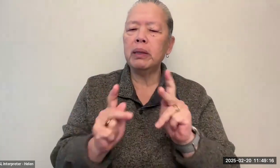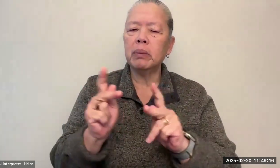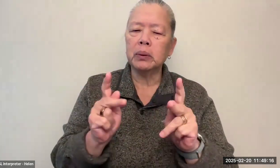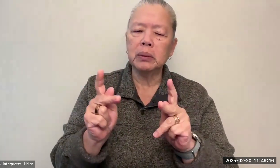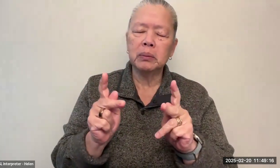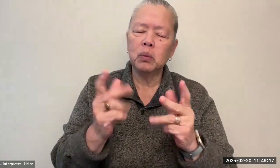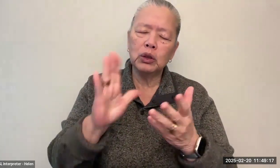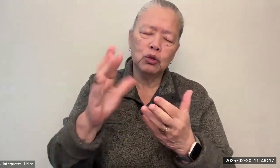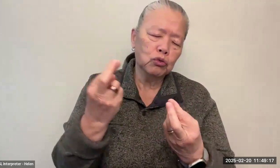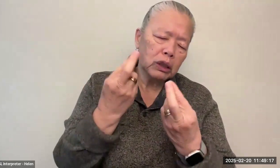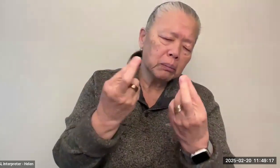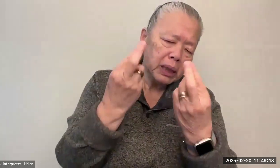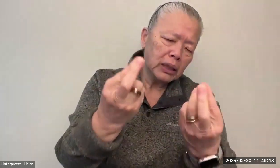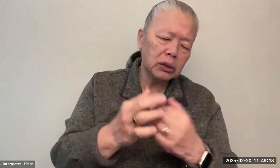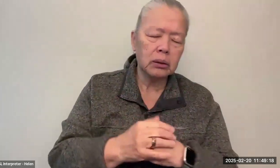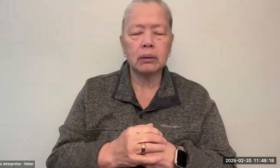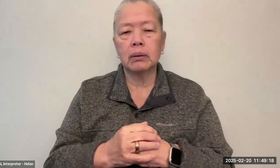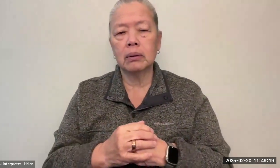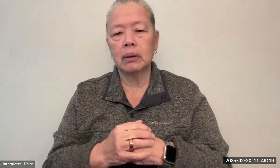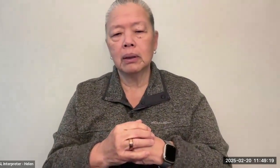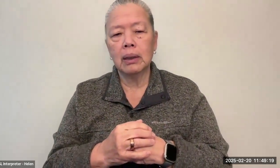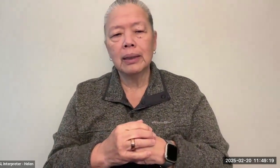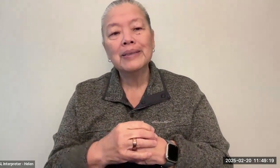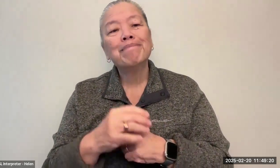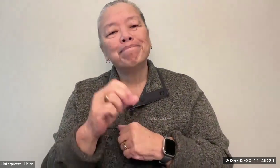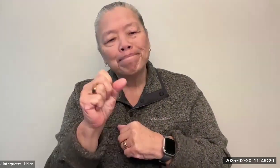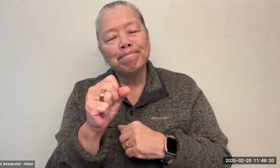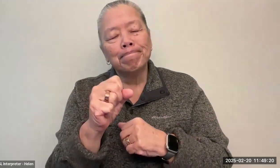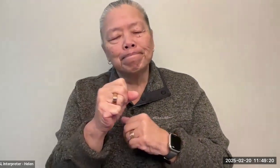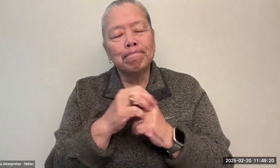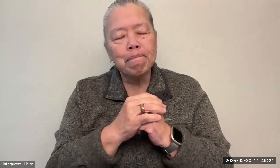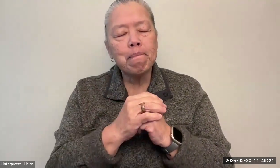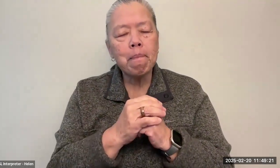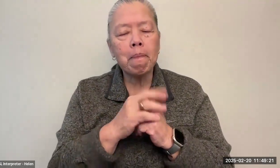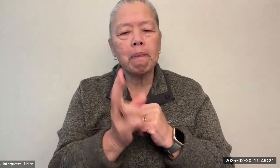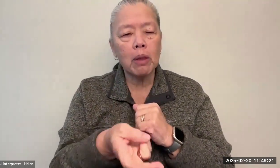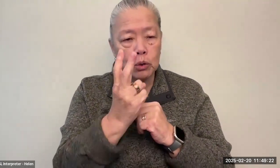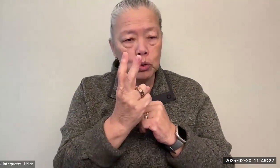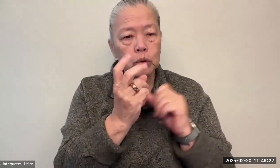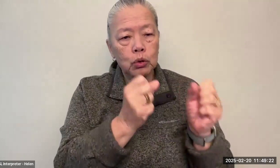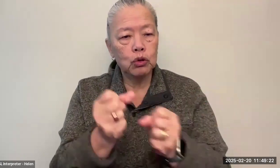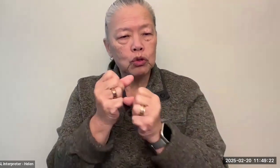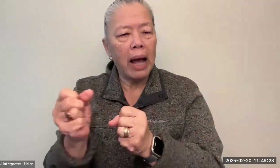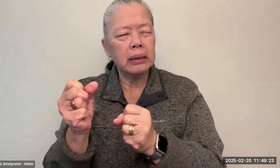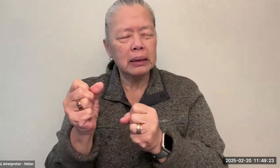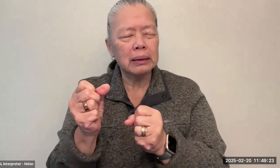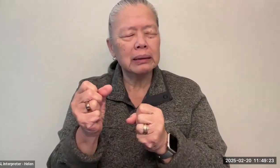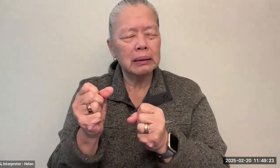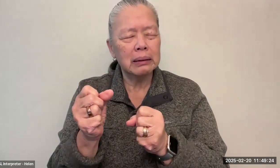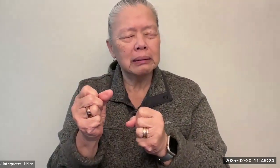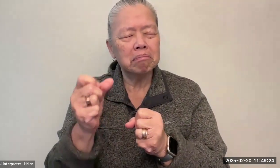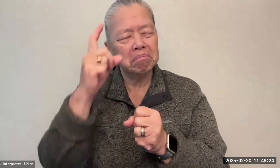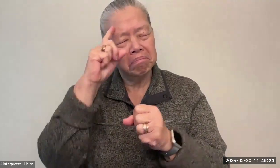recommend? Yeah, there are two strategies come to mind. The first